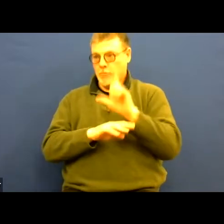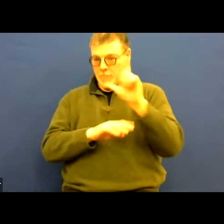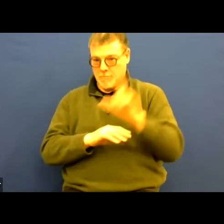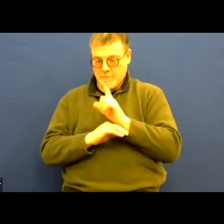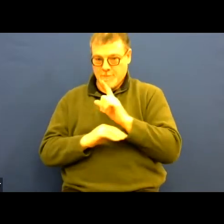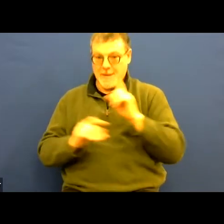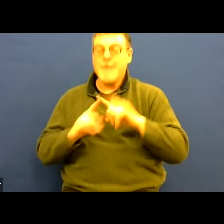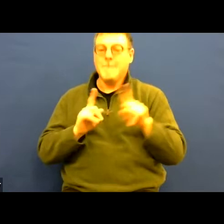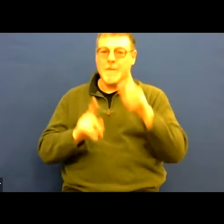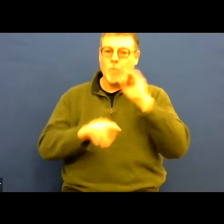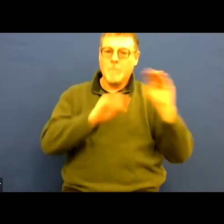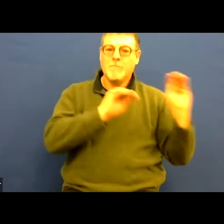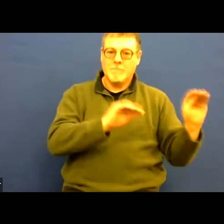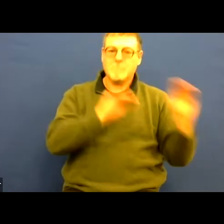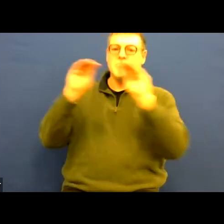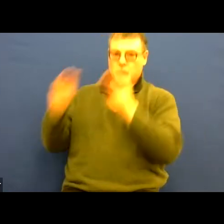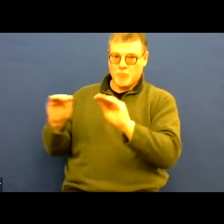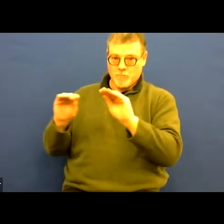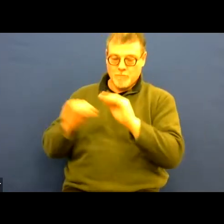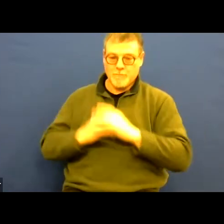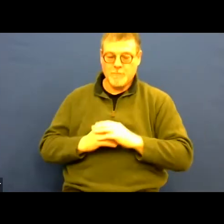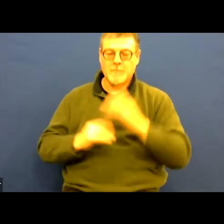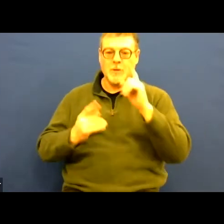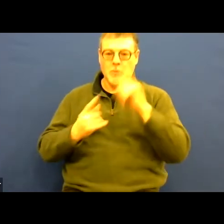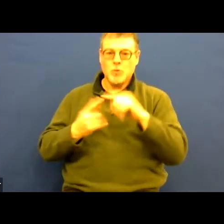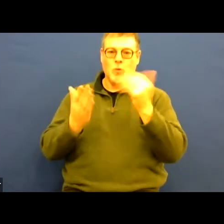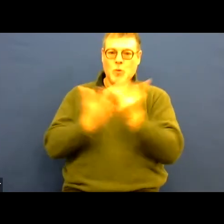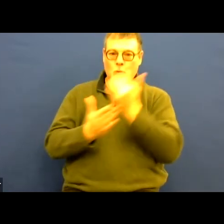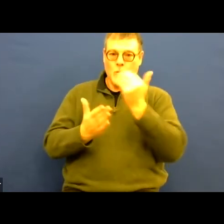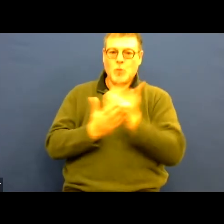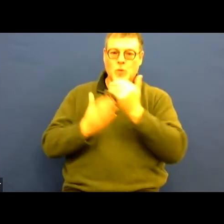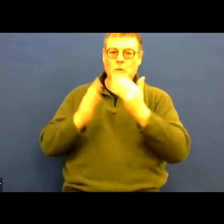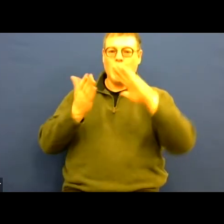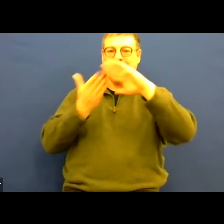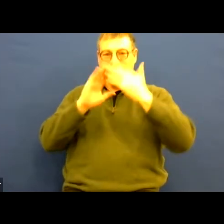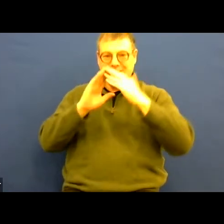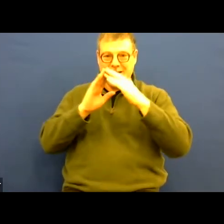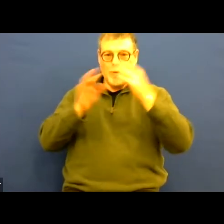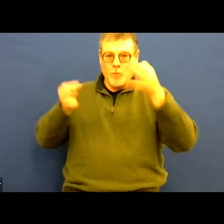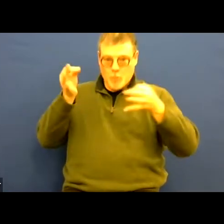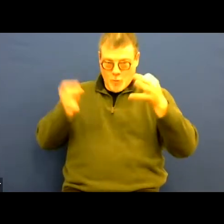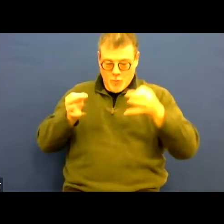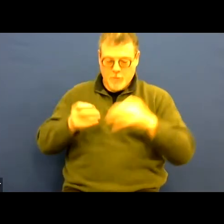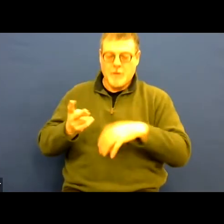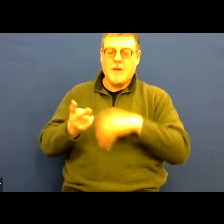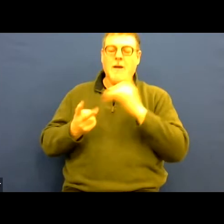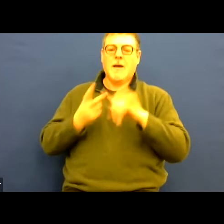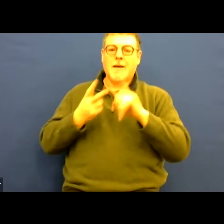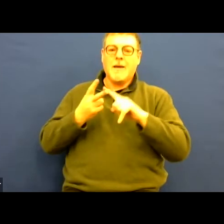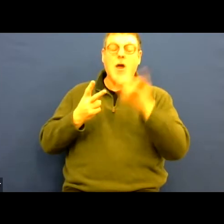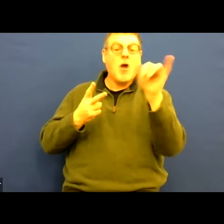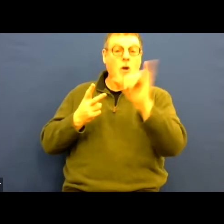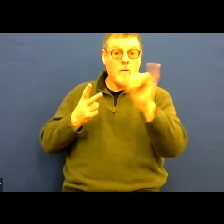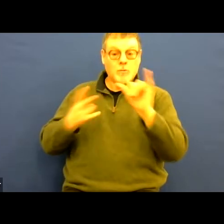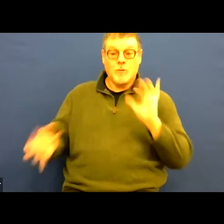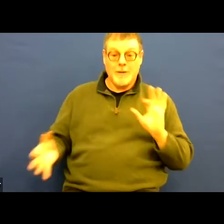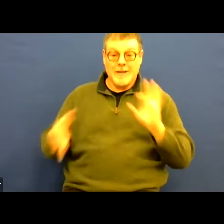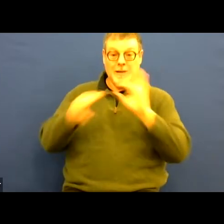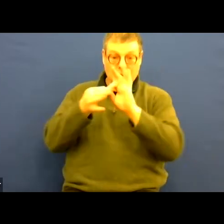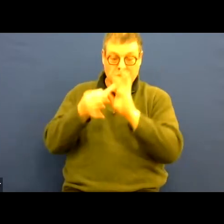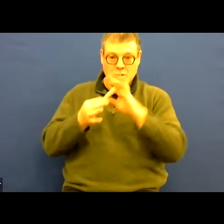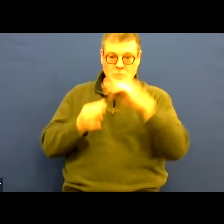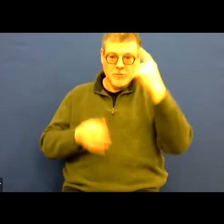but they're being relocated relative to the new town court, as well as we're putting in connections for